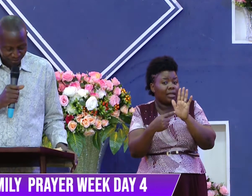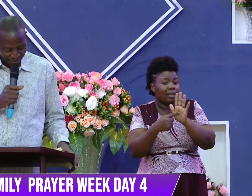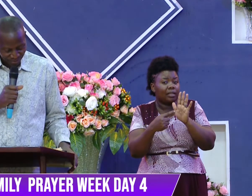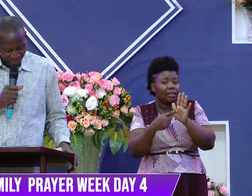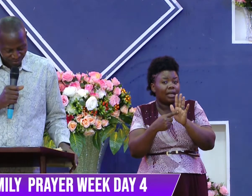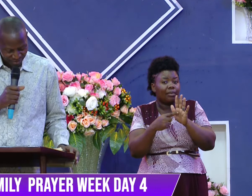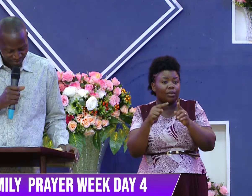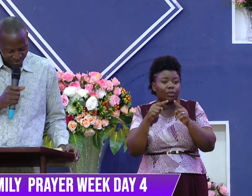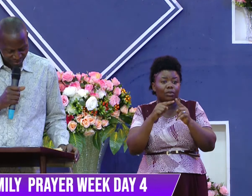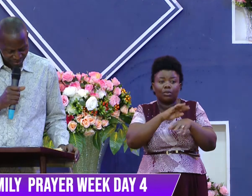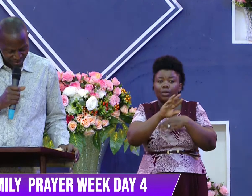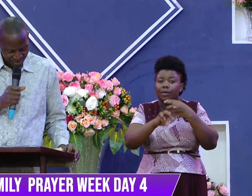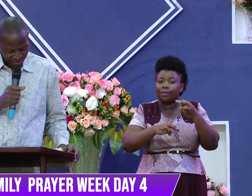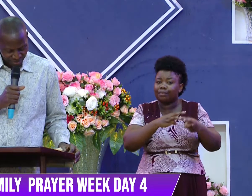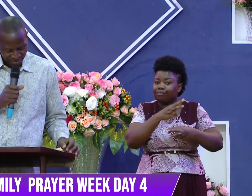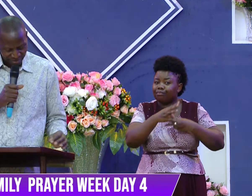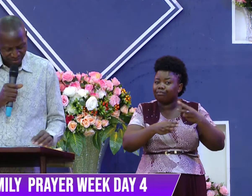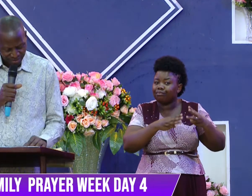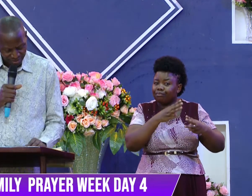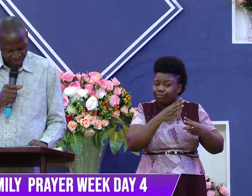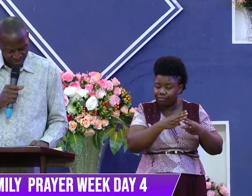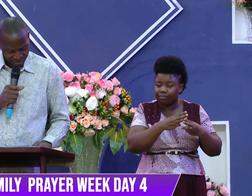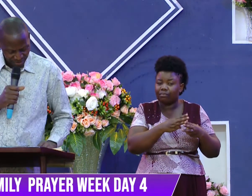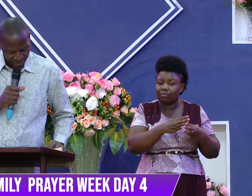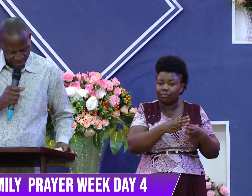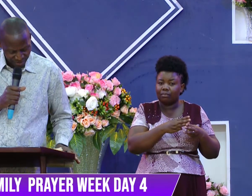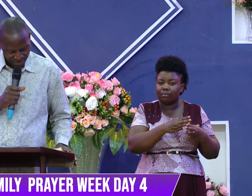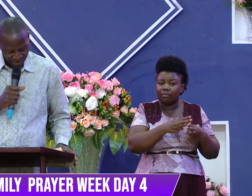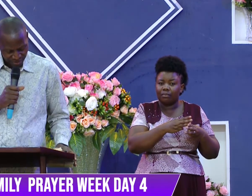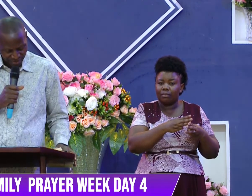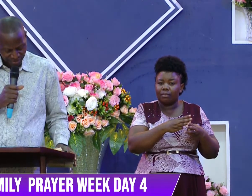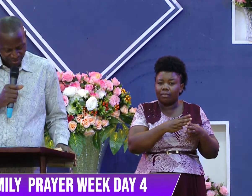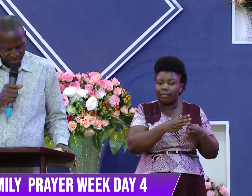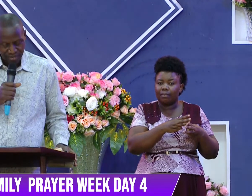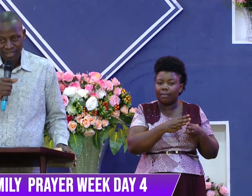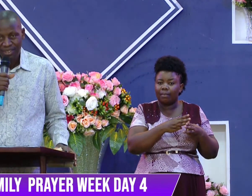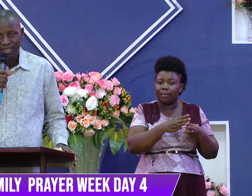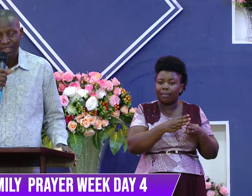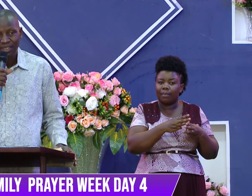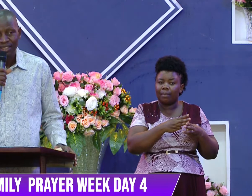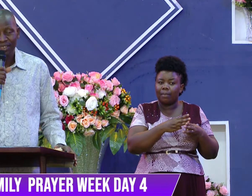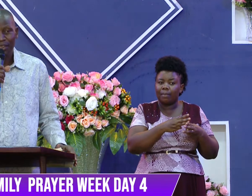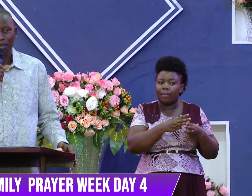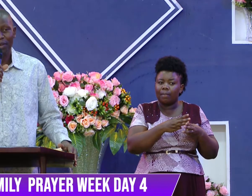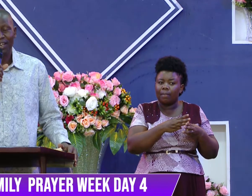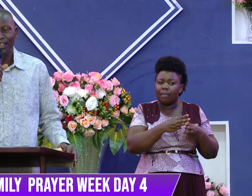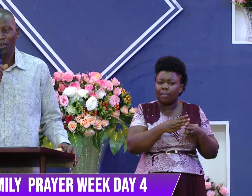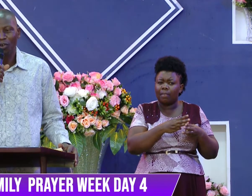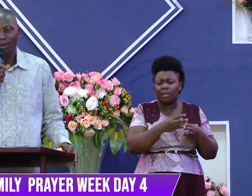But in one way or the other, it's like as if he's saying that you are an example, you're exemplary unto the world.